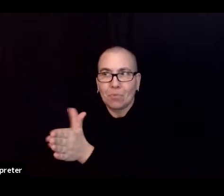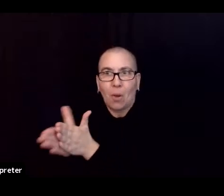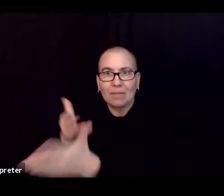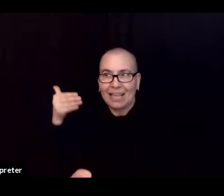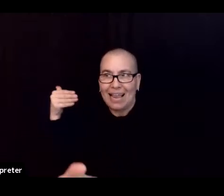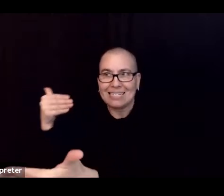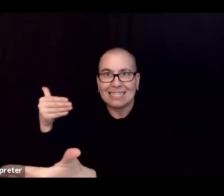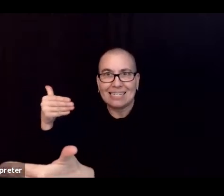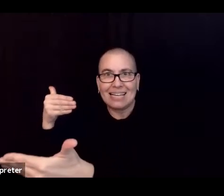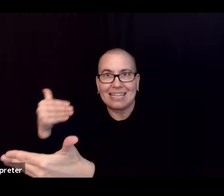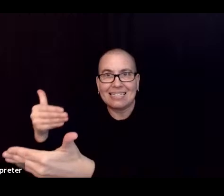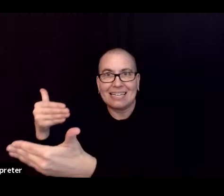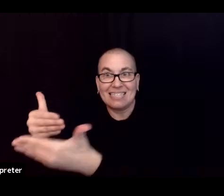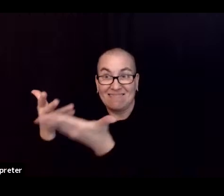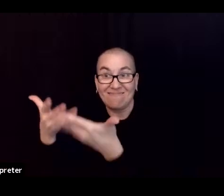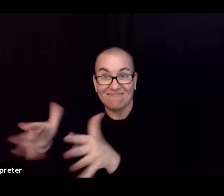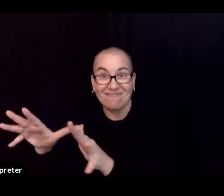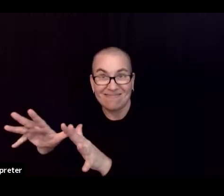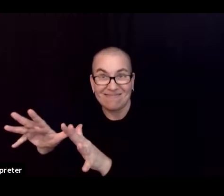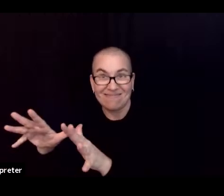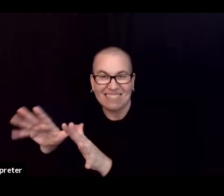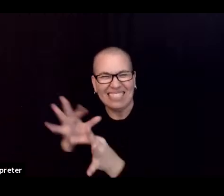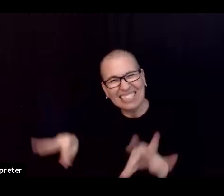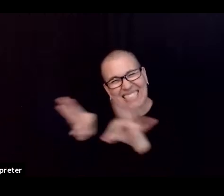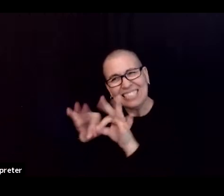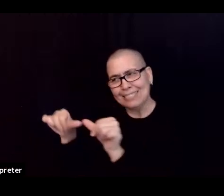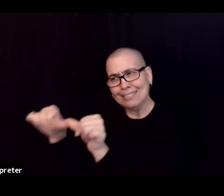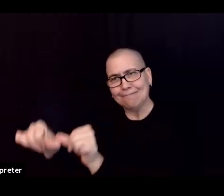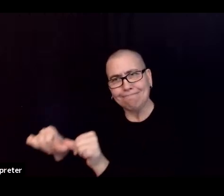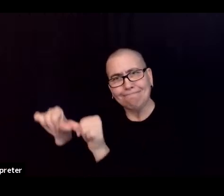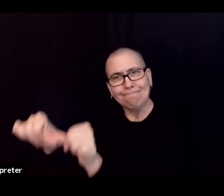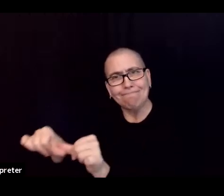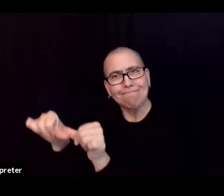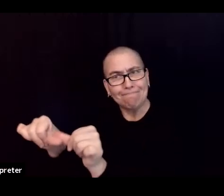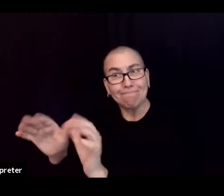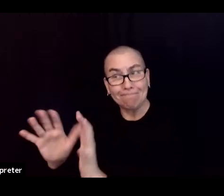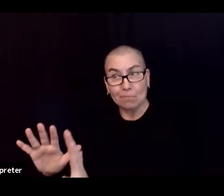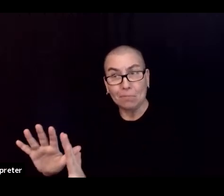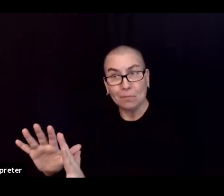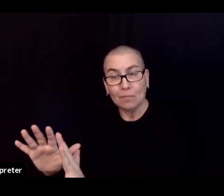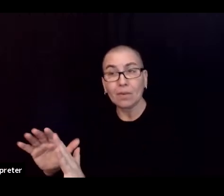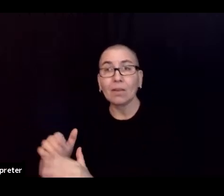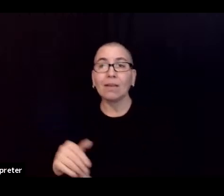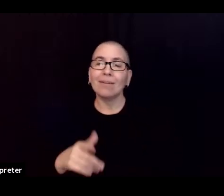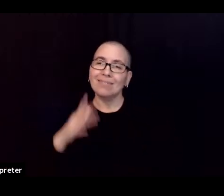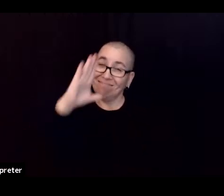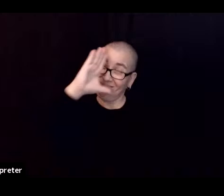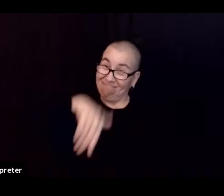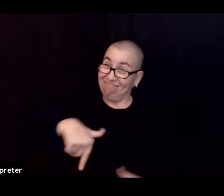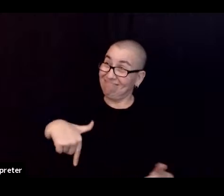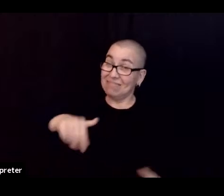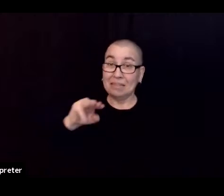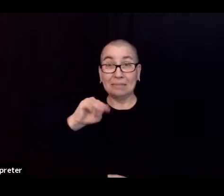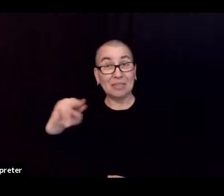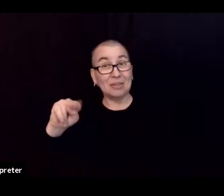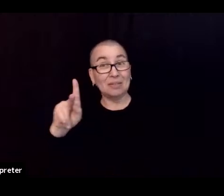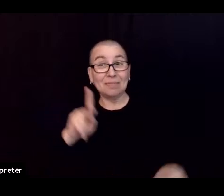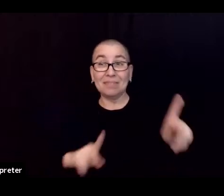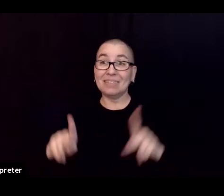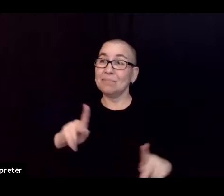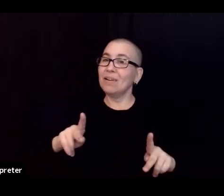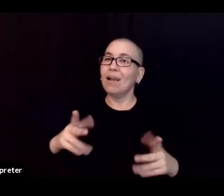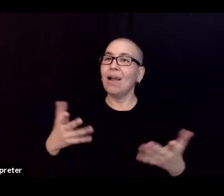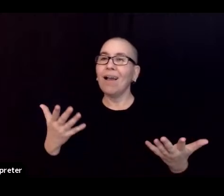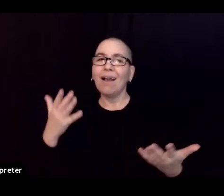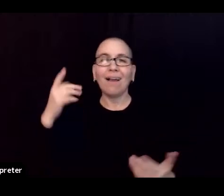think it's important to realize that we are not at a place in Minnesota where this guidance really impacts many people. And so